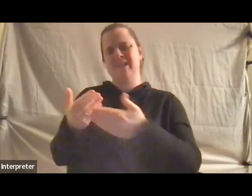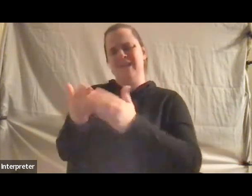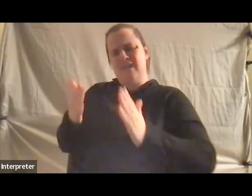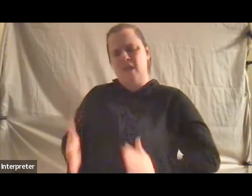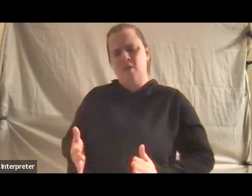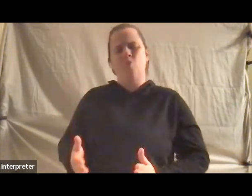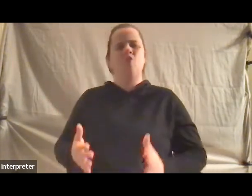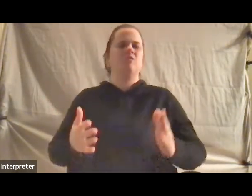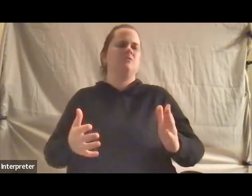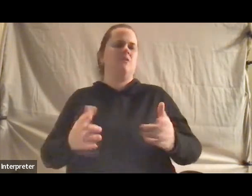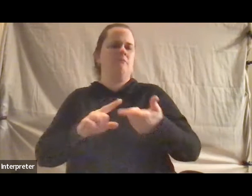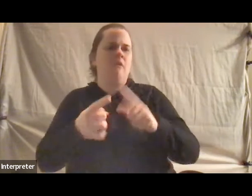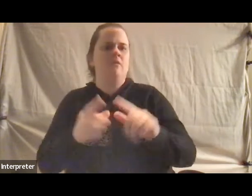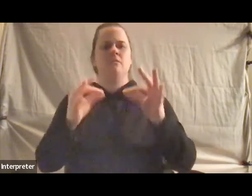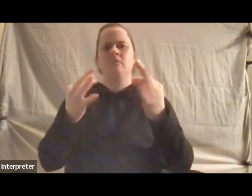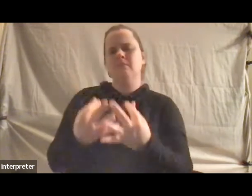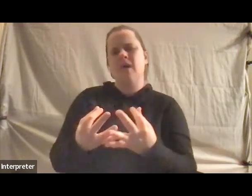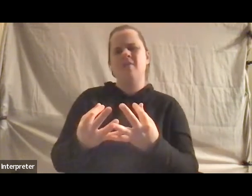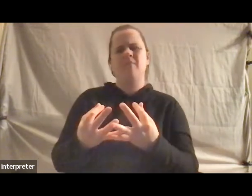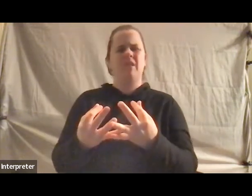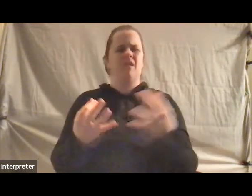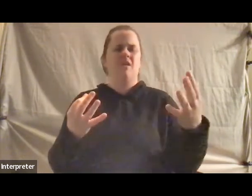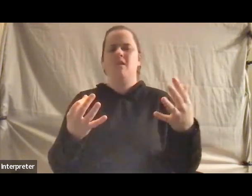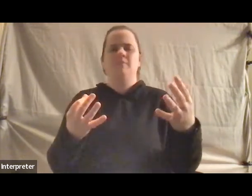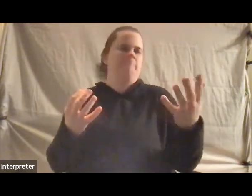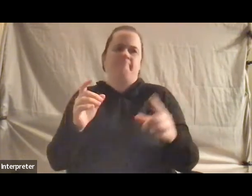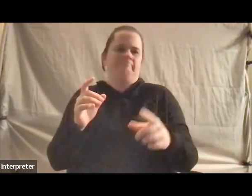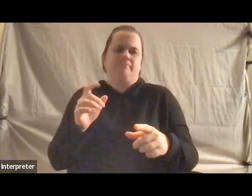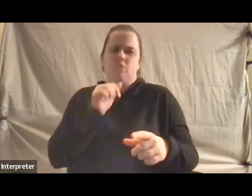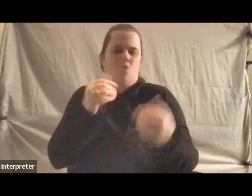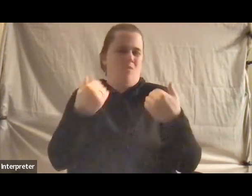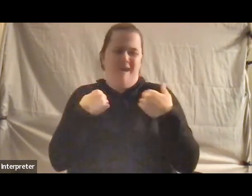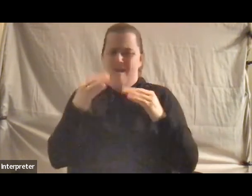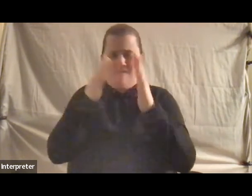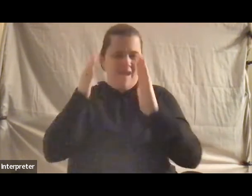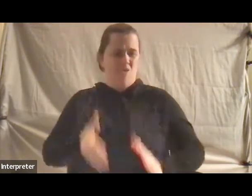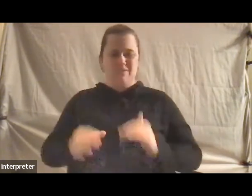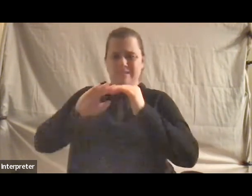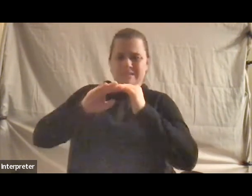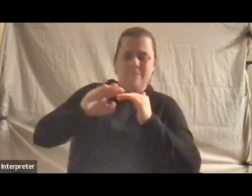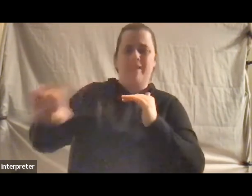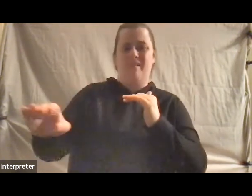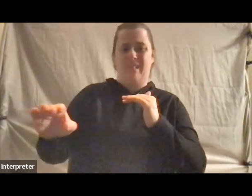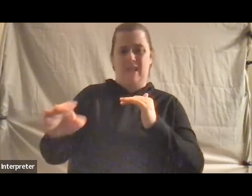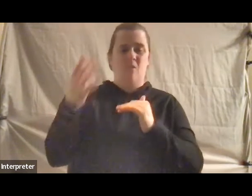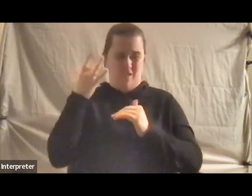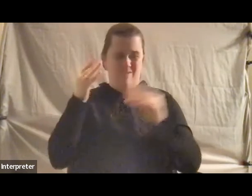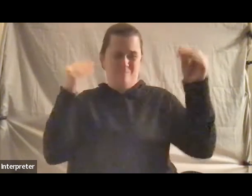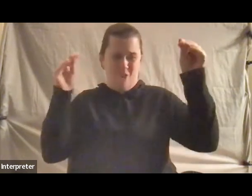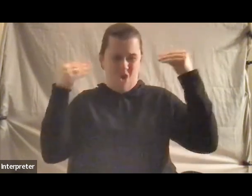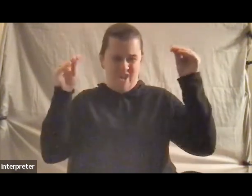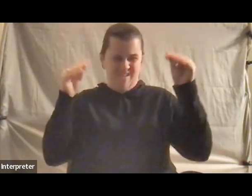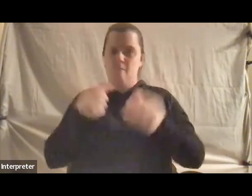or fixed incomes that prevent them from achieving housing stability, particularly in a market as expensive as